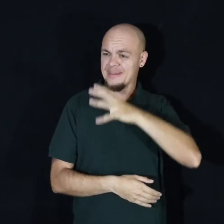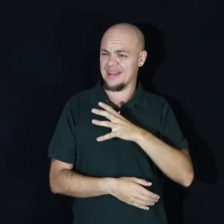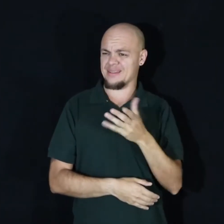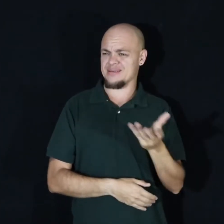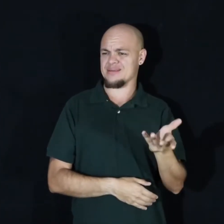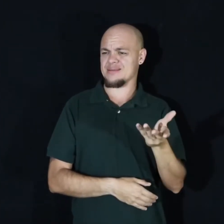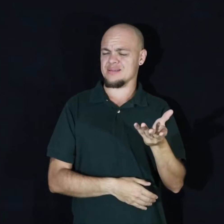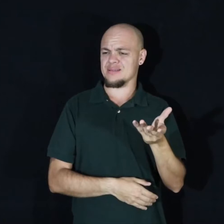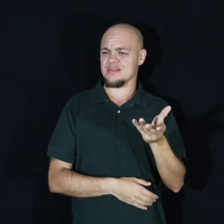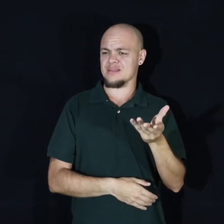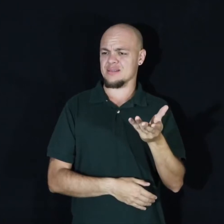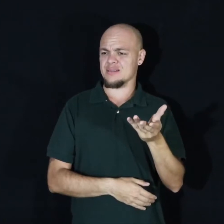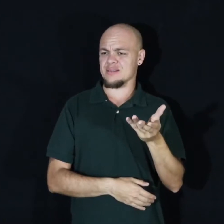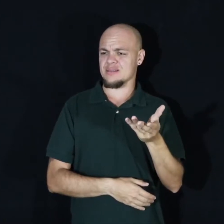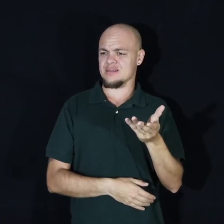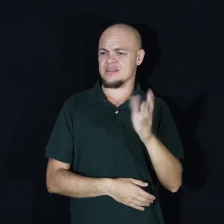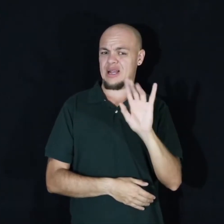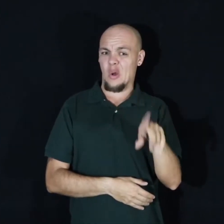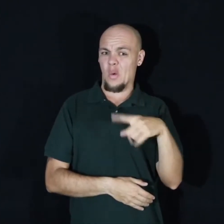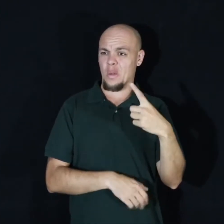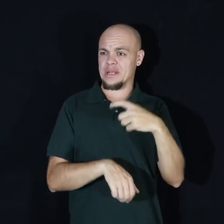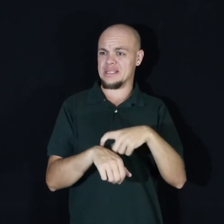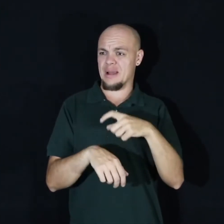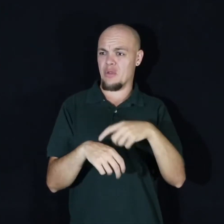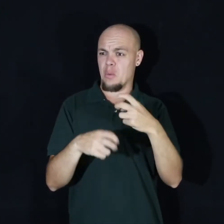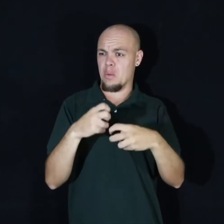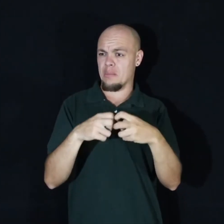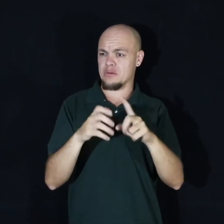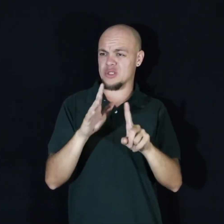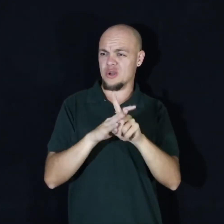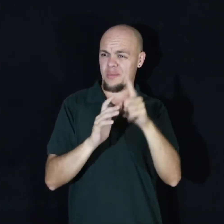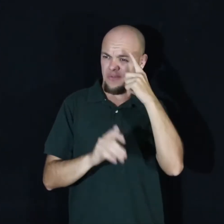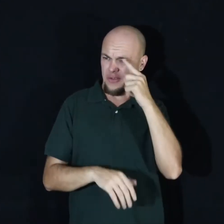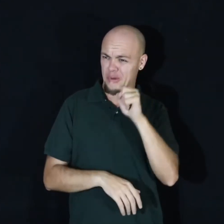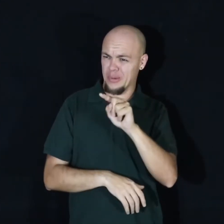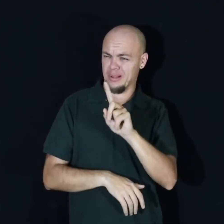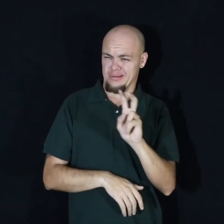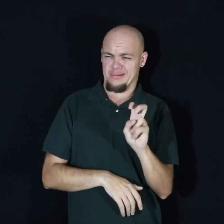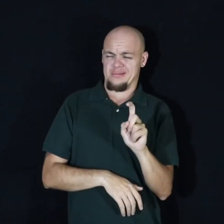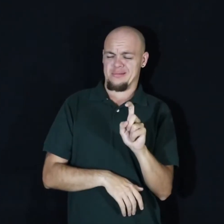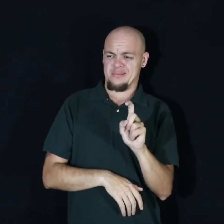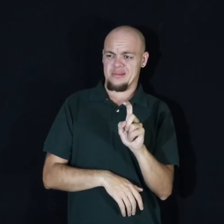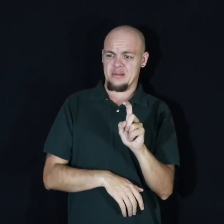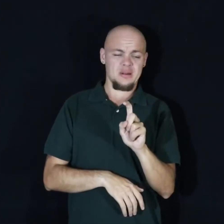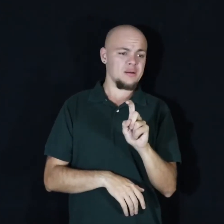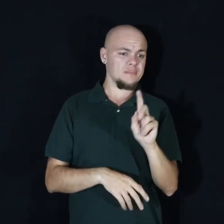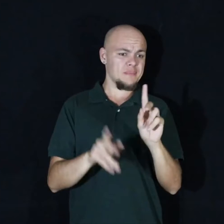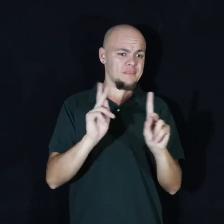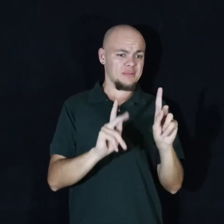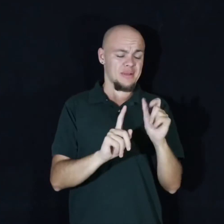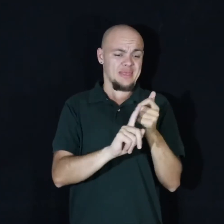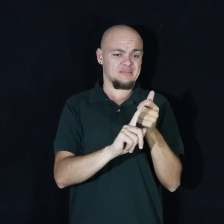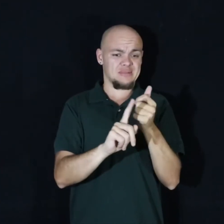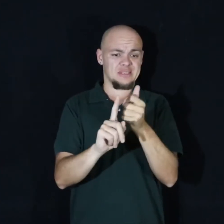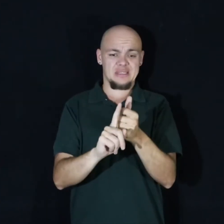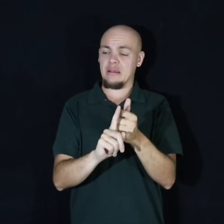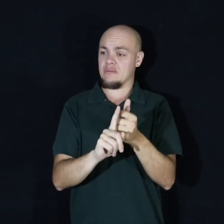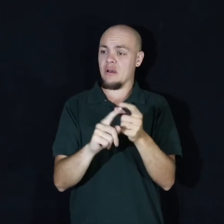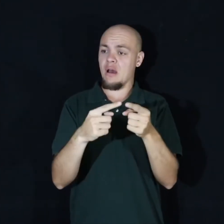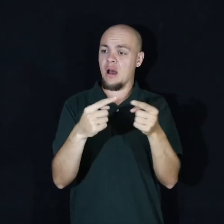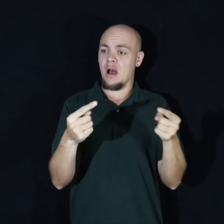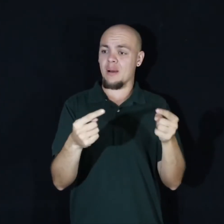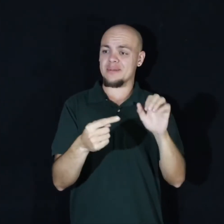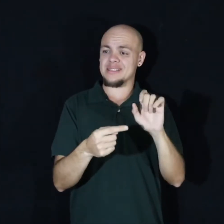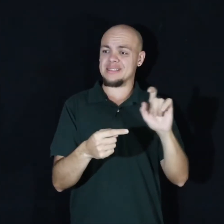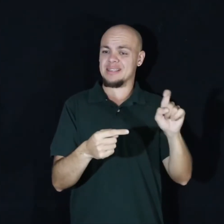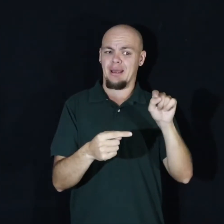can obviously see on the surface level that it's two people of the same sex. But you don't ever question what's going on with people